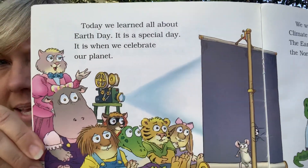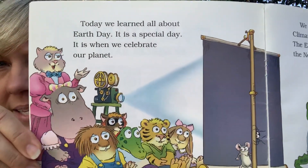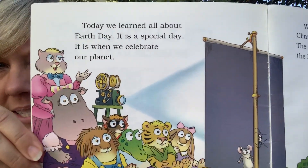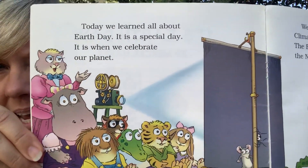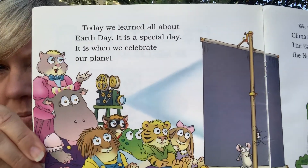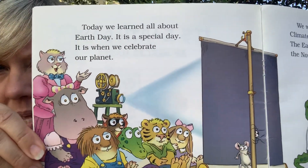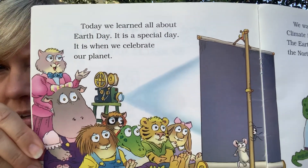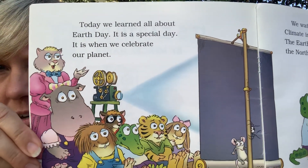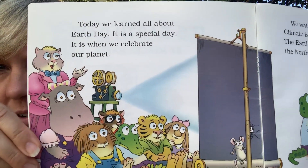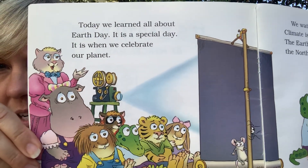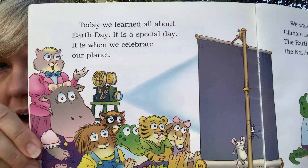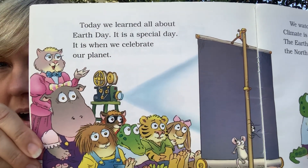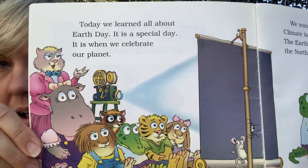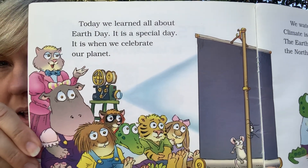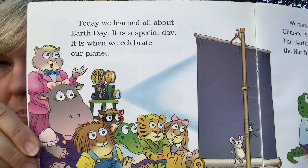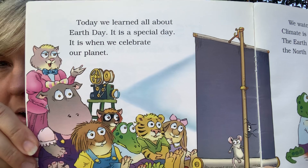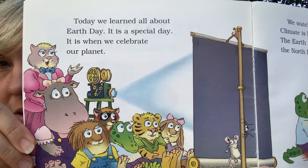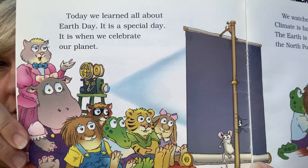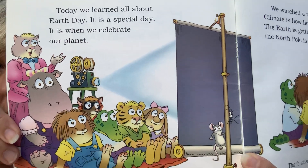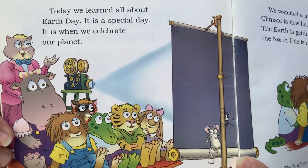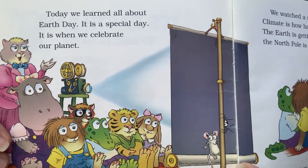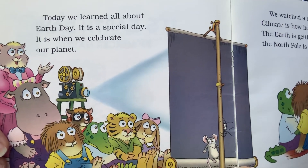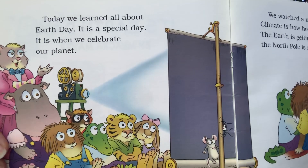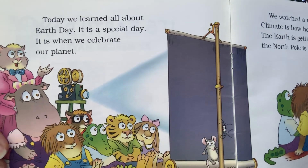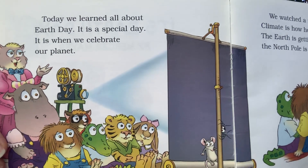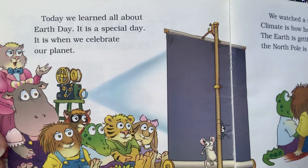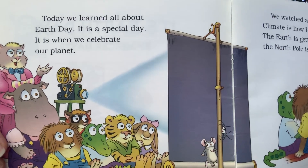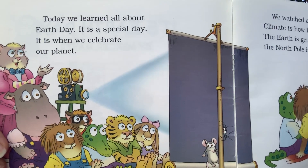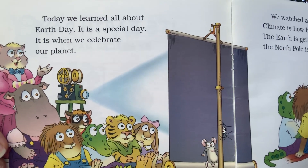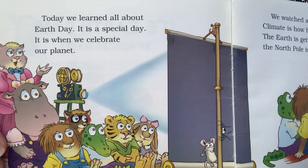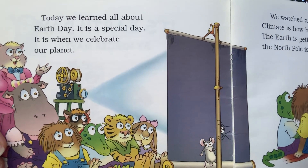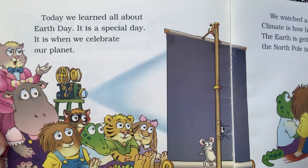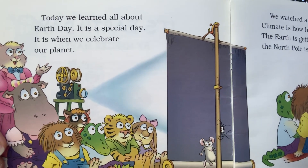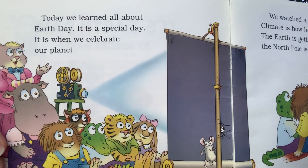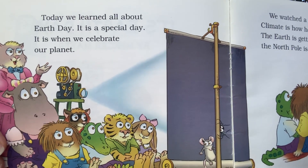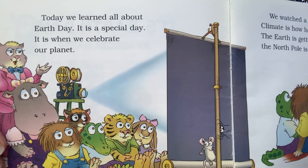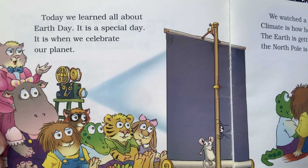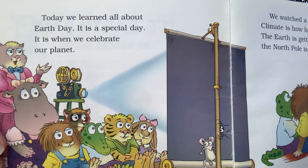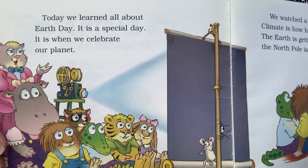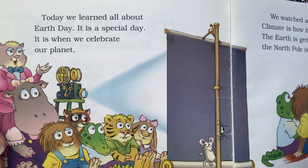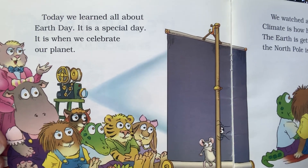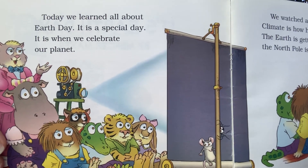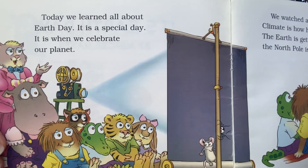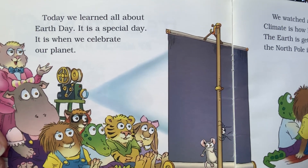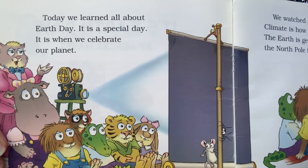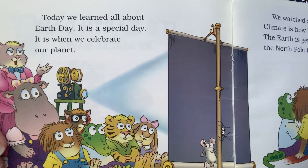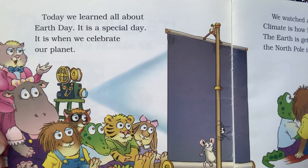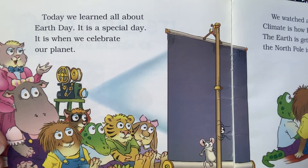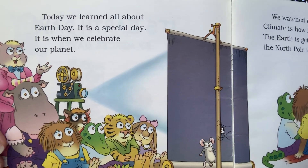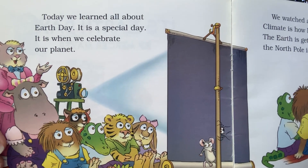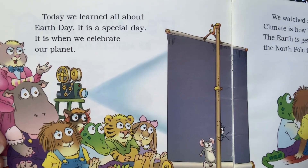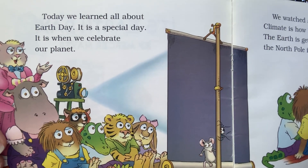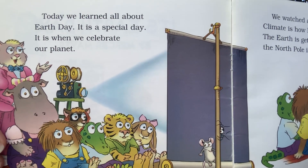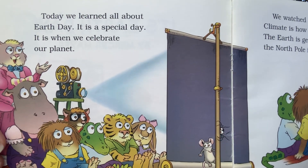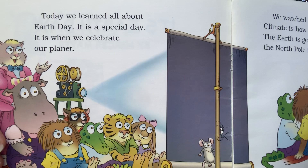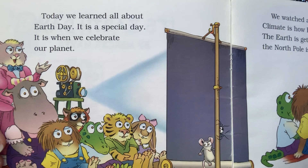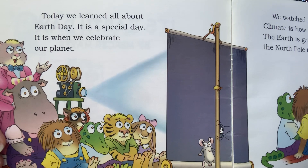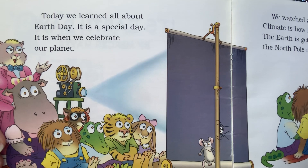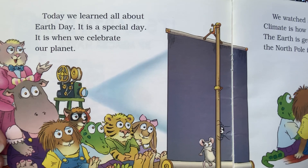Today we learned all about Earth Day. It is a special day. It is when we celebrate